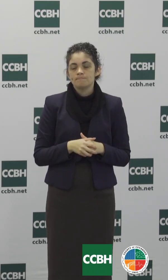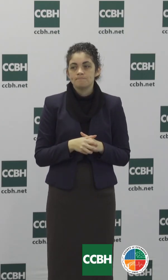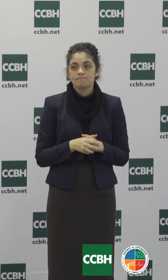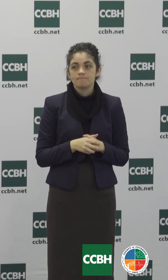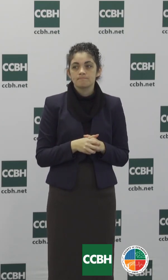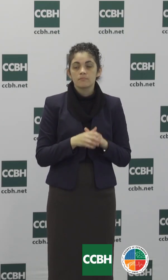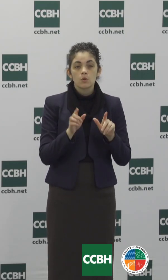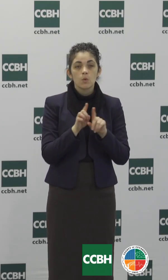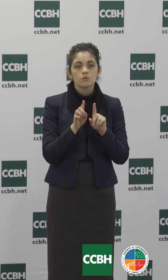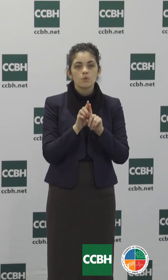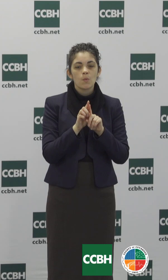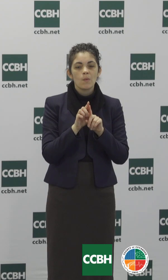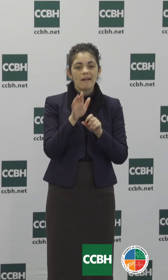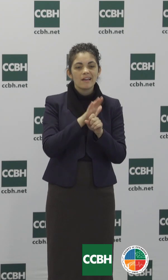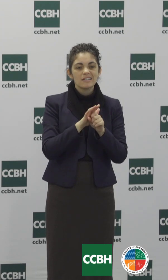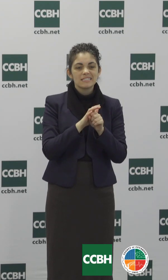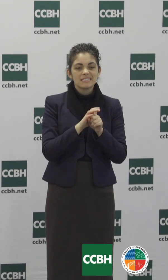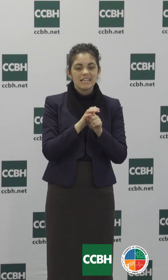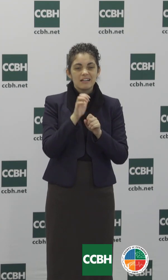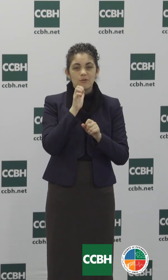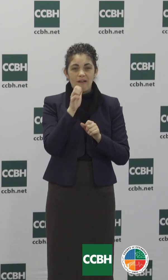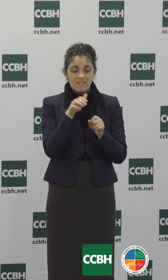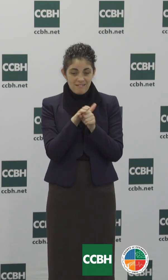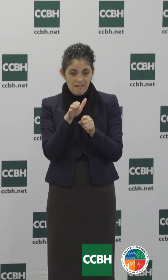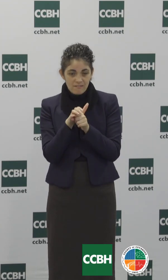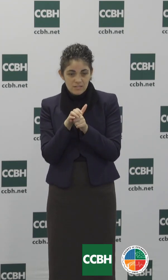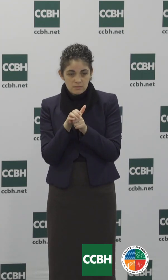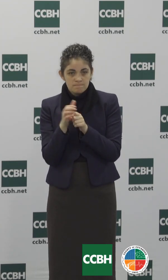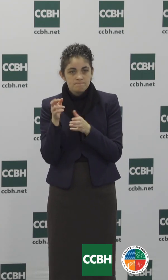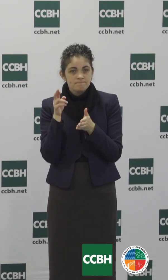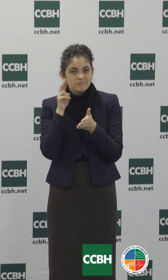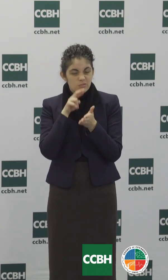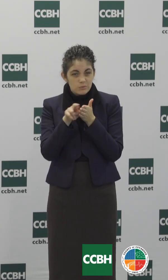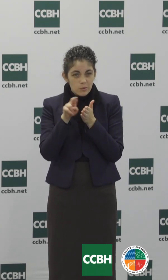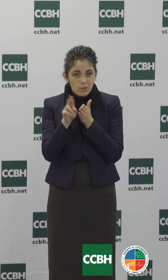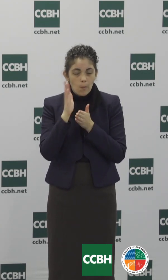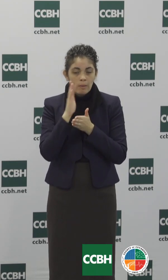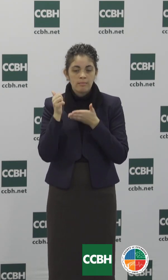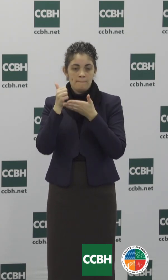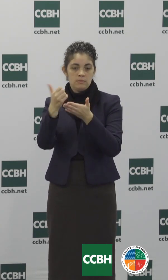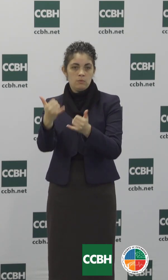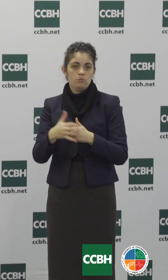populations that are under-resourced in our county. And we think it's important to recognize that